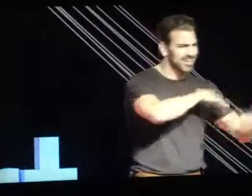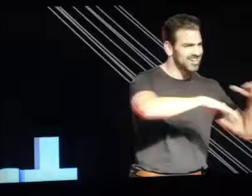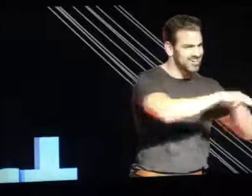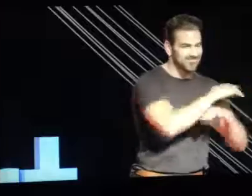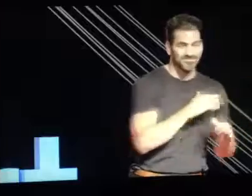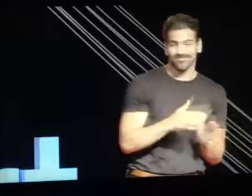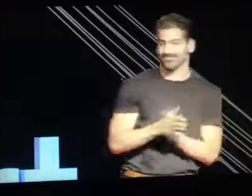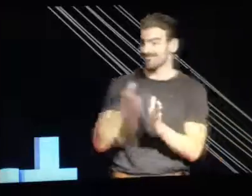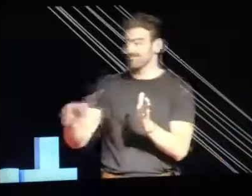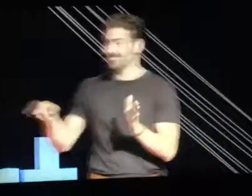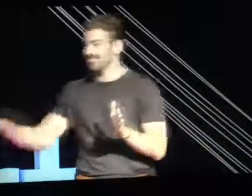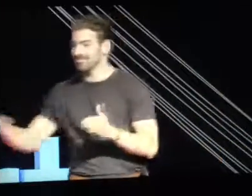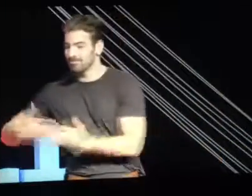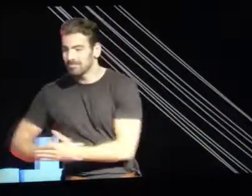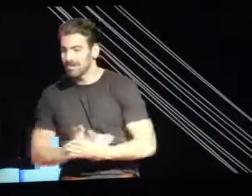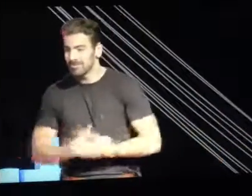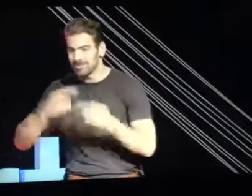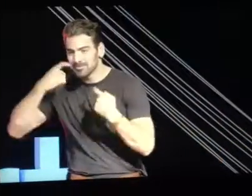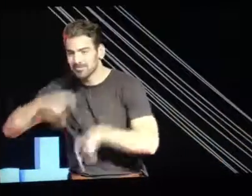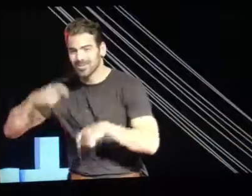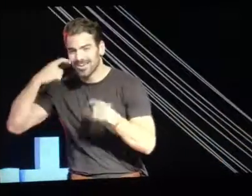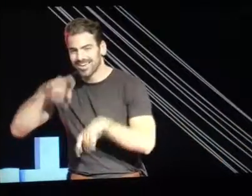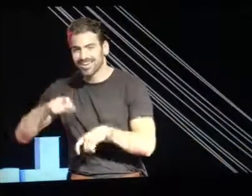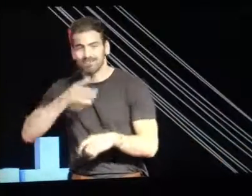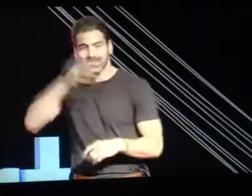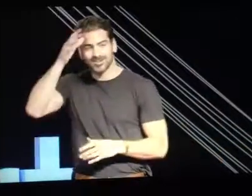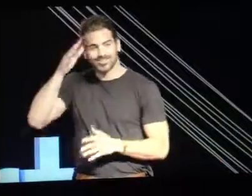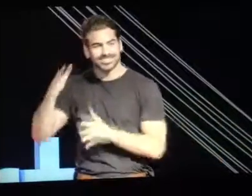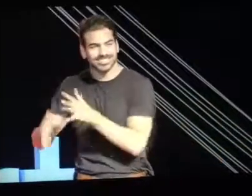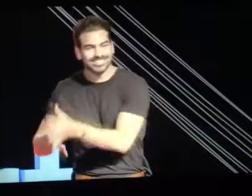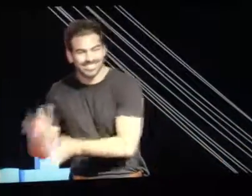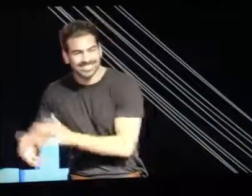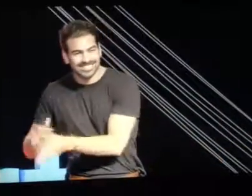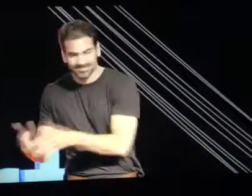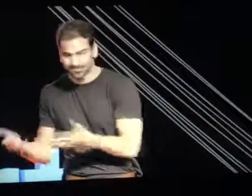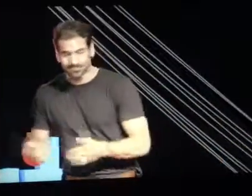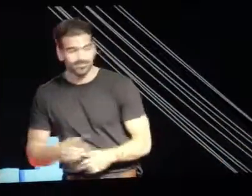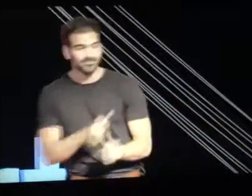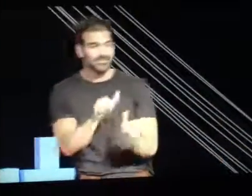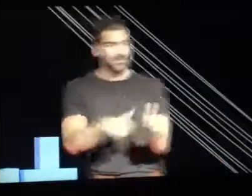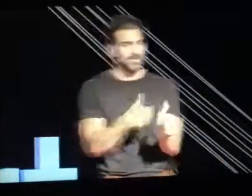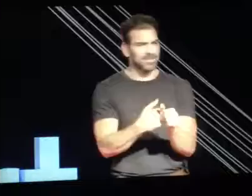volleyball and people cheering. And on the other side, there's a baby crying and parents kind of playing with it.